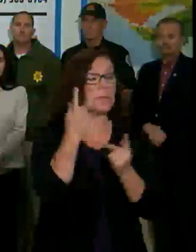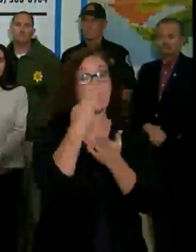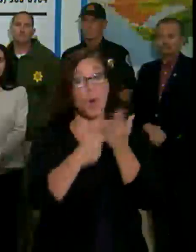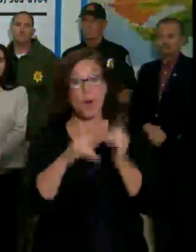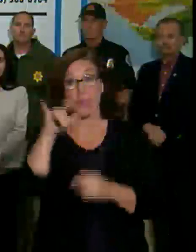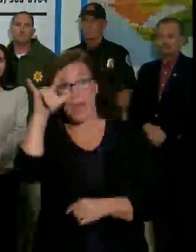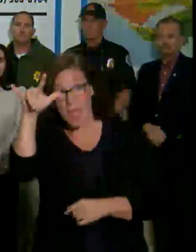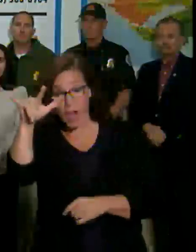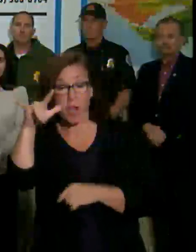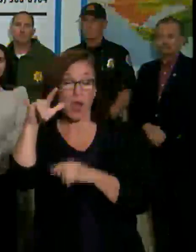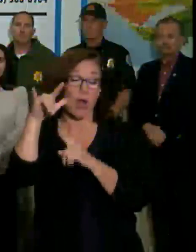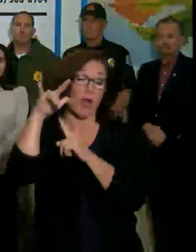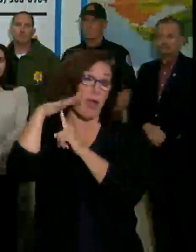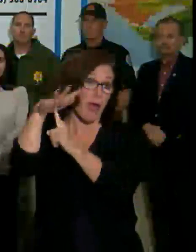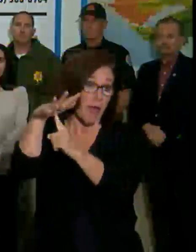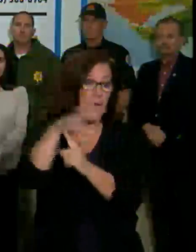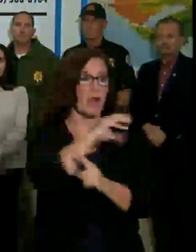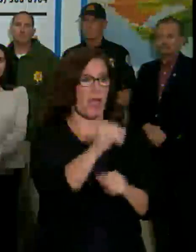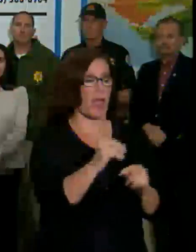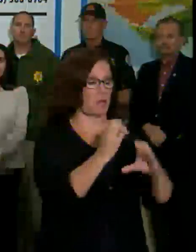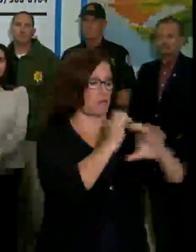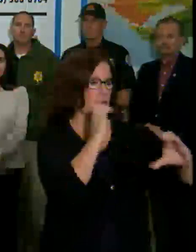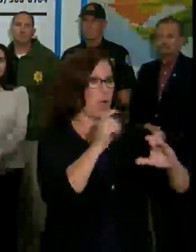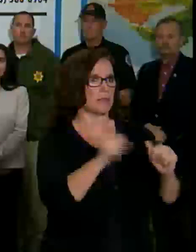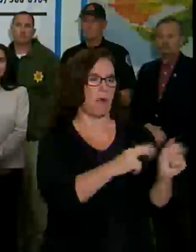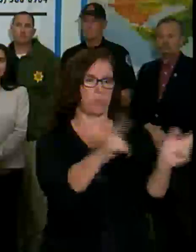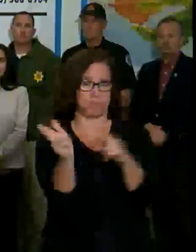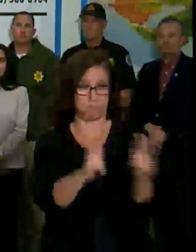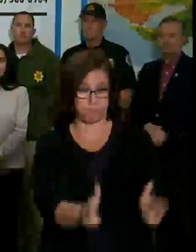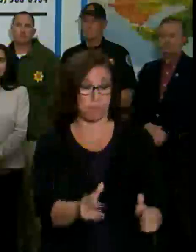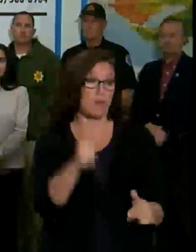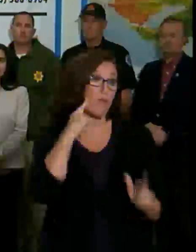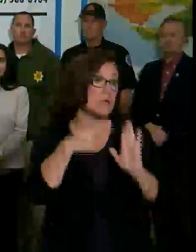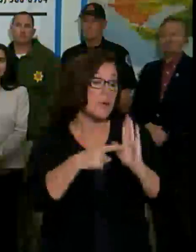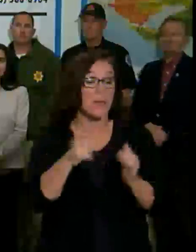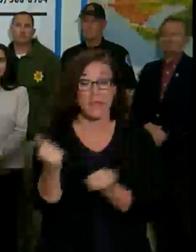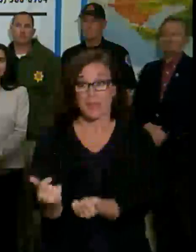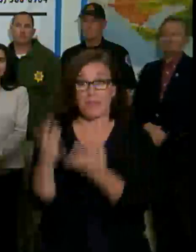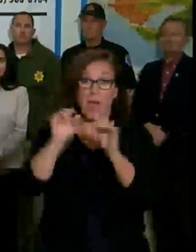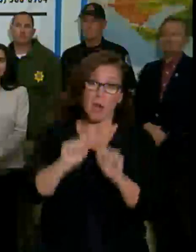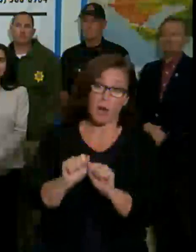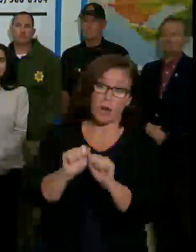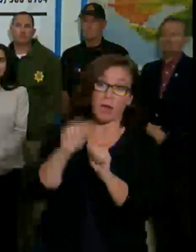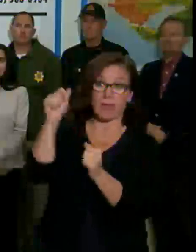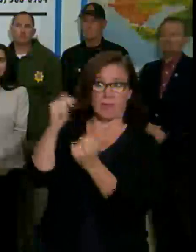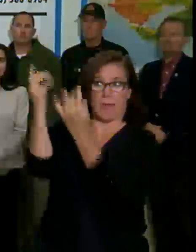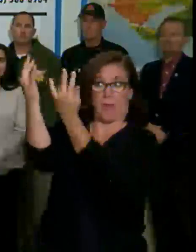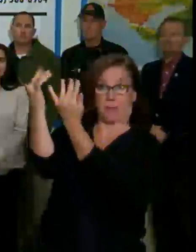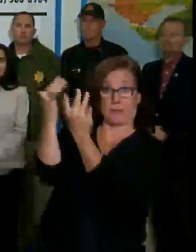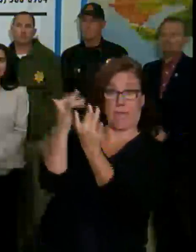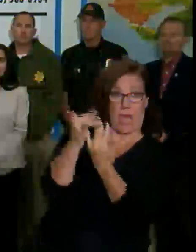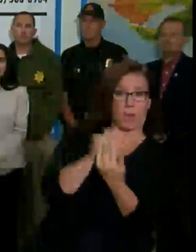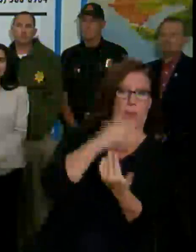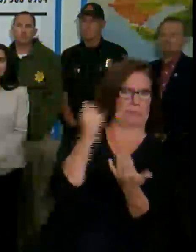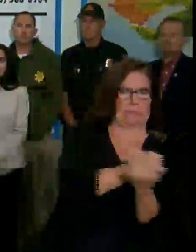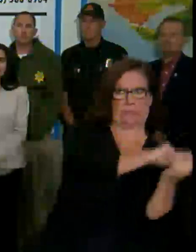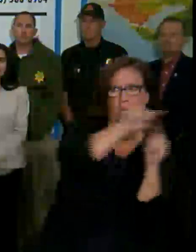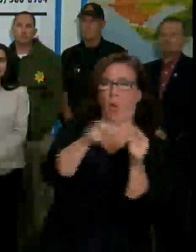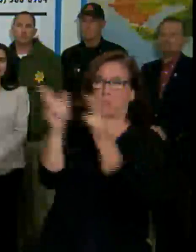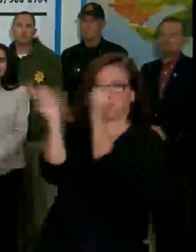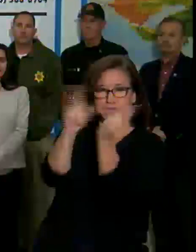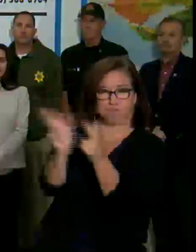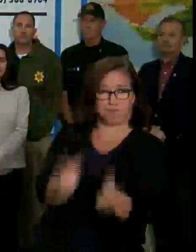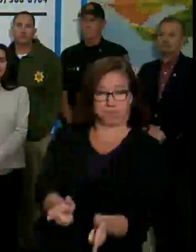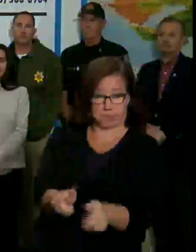when the fire comes down the hill. It'll limit its spread, give our firefighters a better chance to go in there and take action. Between the helicopters and the